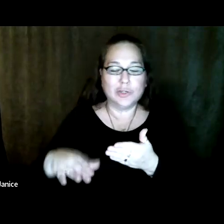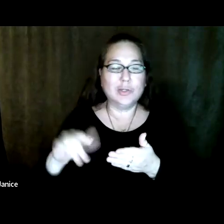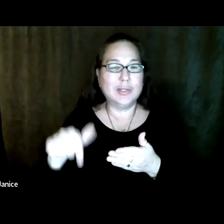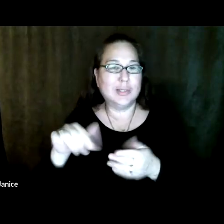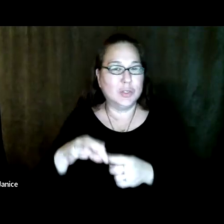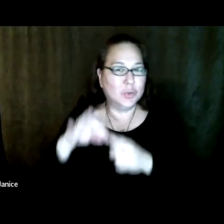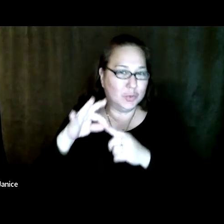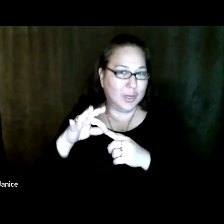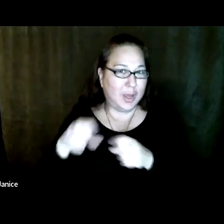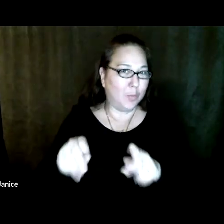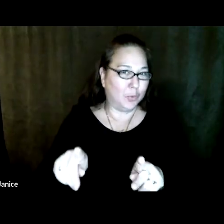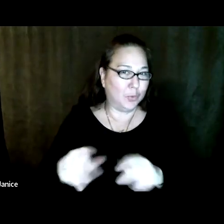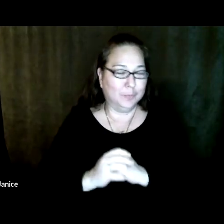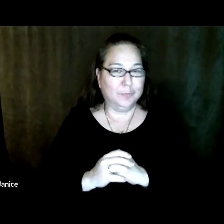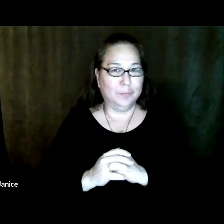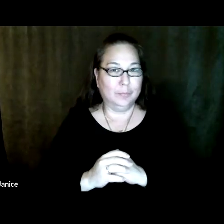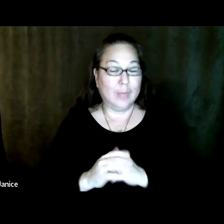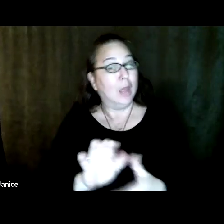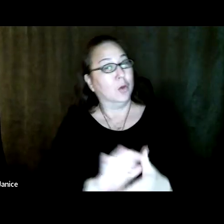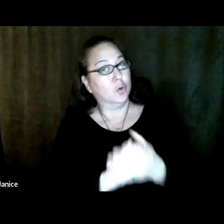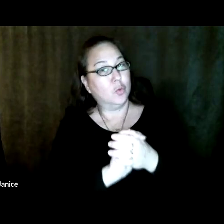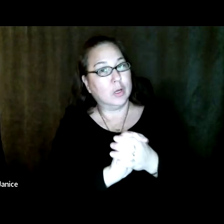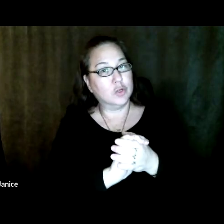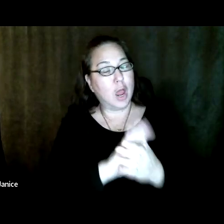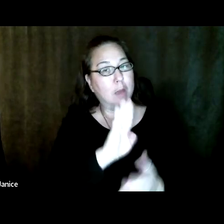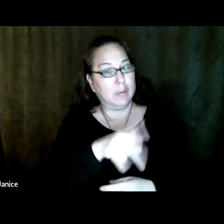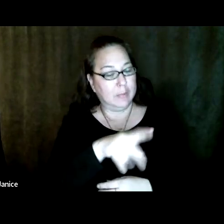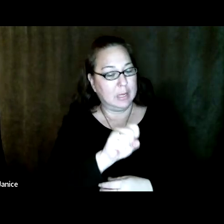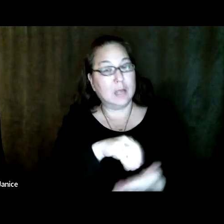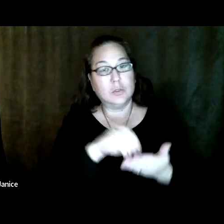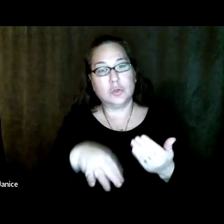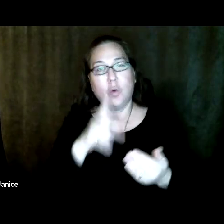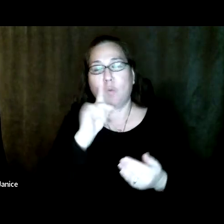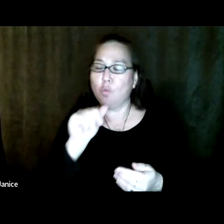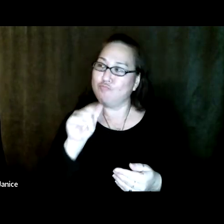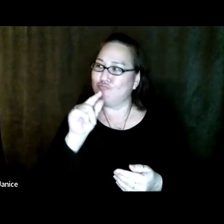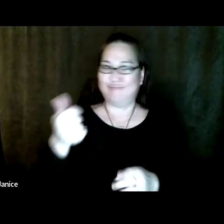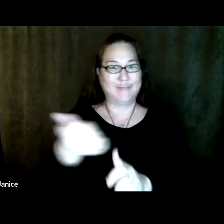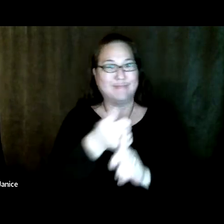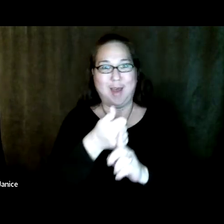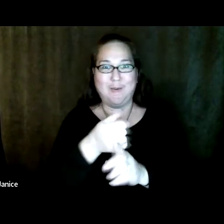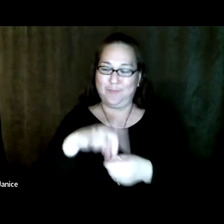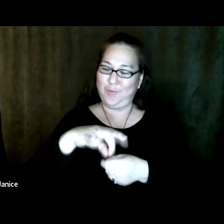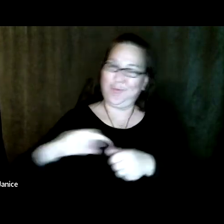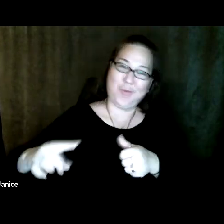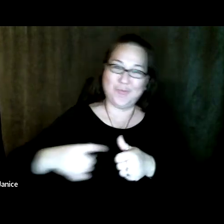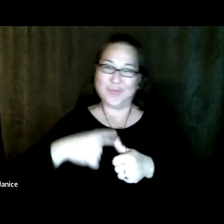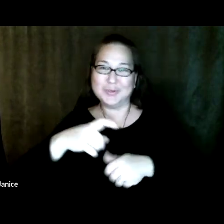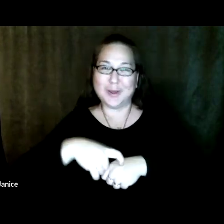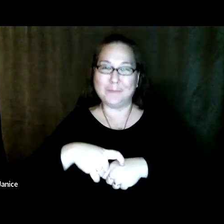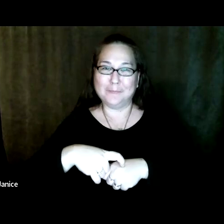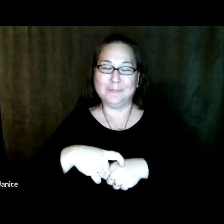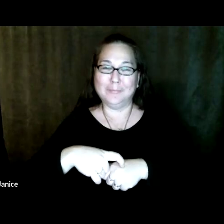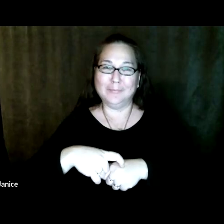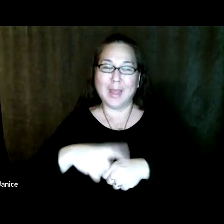opportunity. And congratulations to our BPS students who voted for the first time. As you continue into